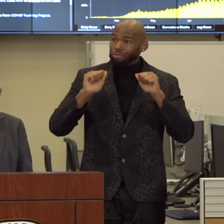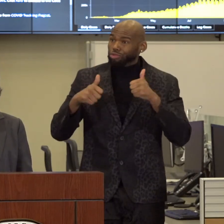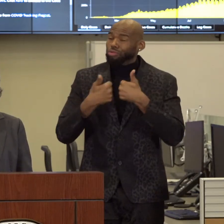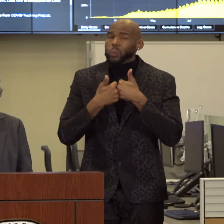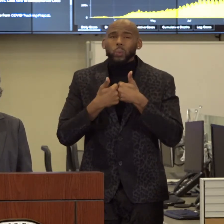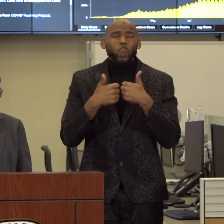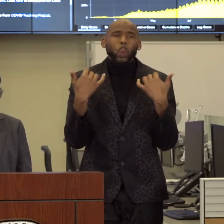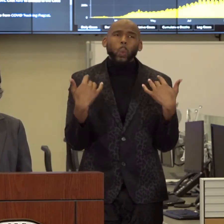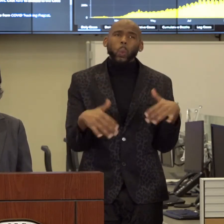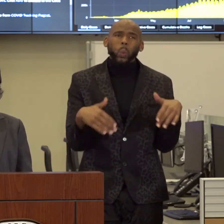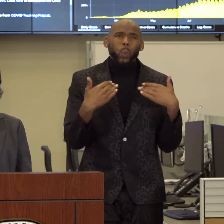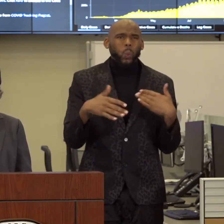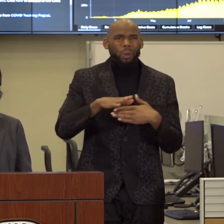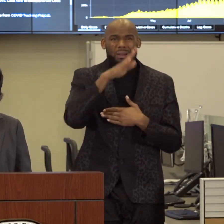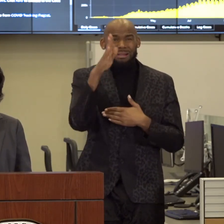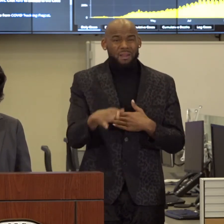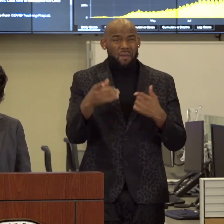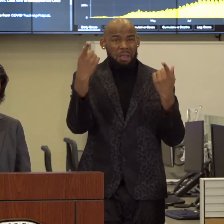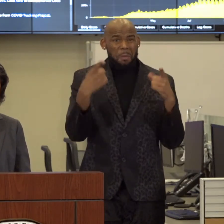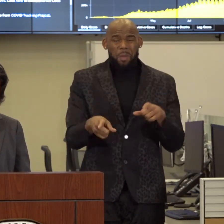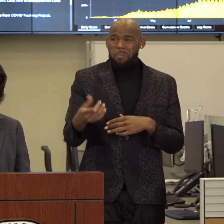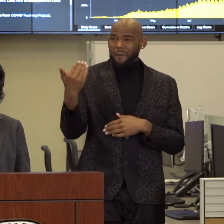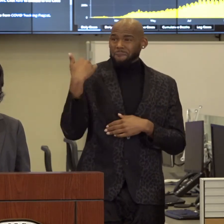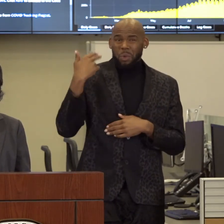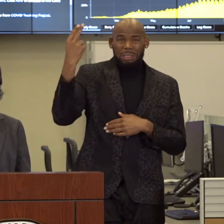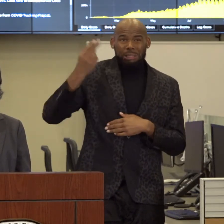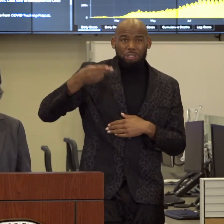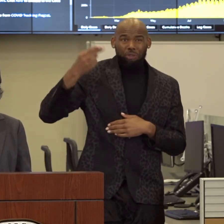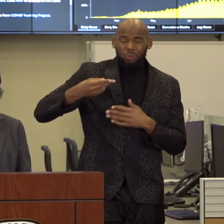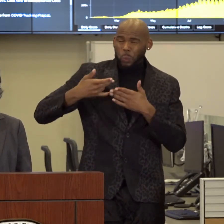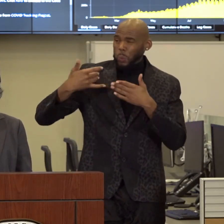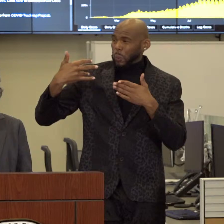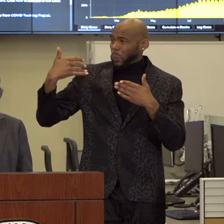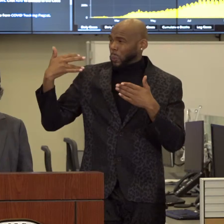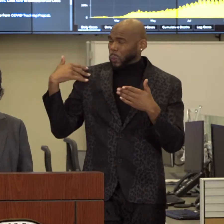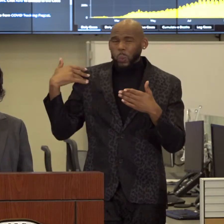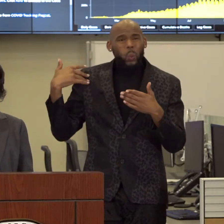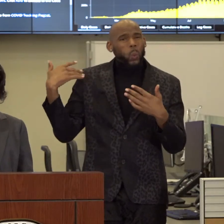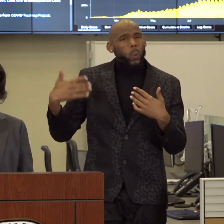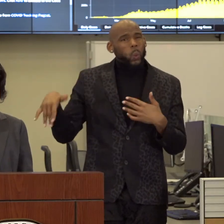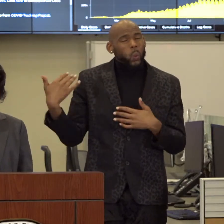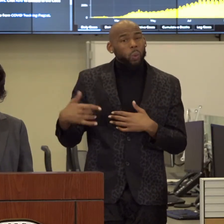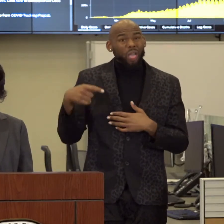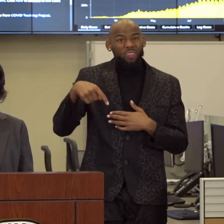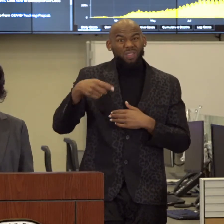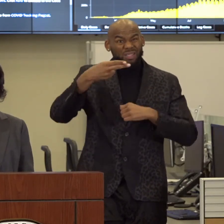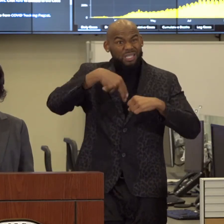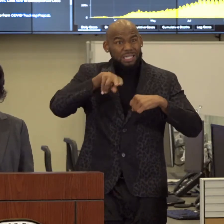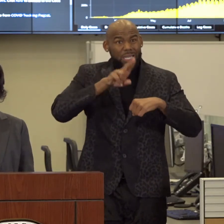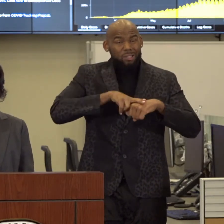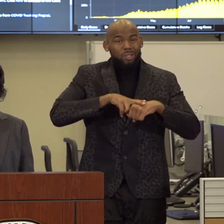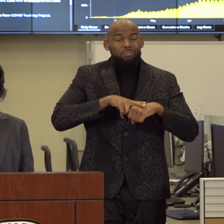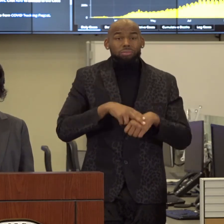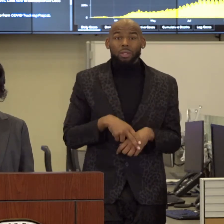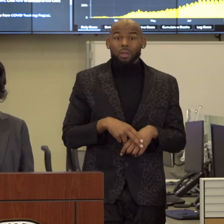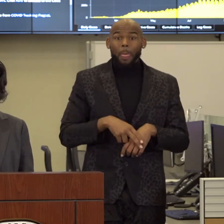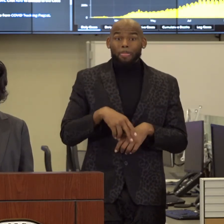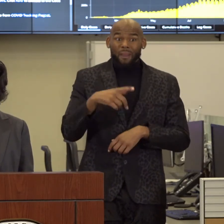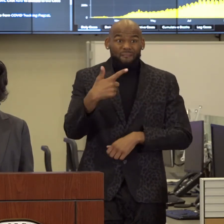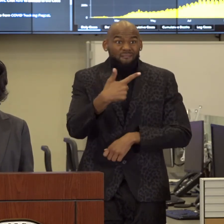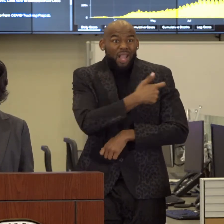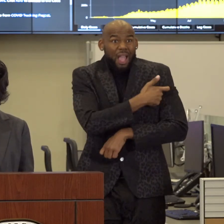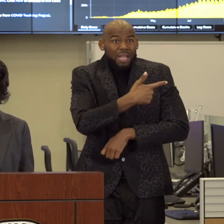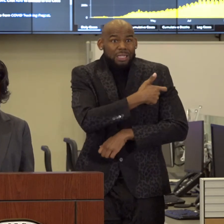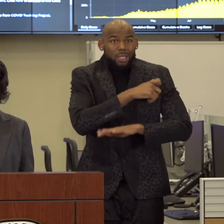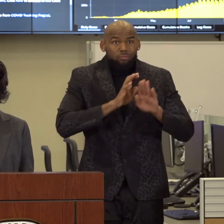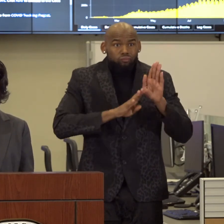an unprecedented time in our history, not only of our county, but also of our nation, and the development of these vaccines and the